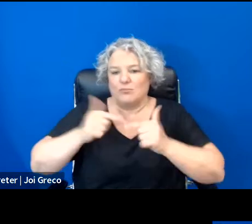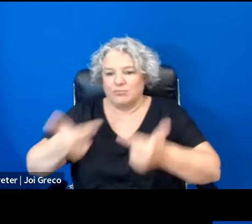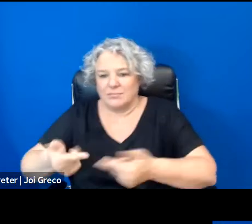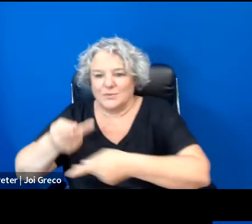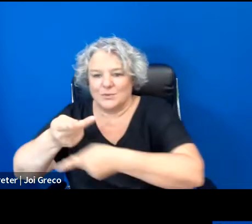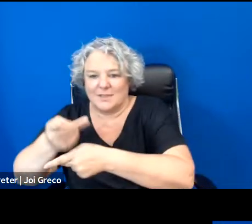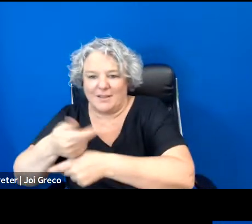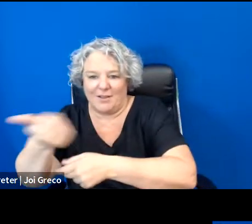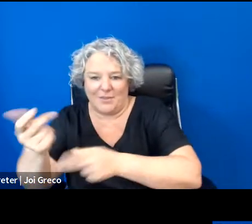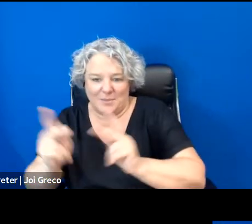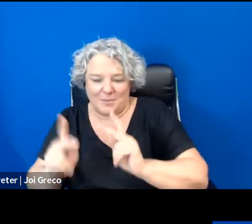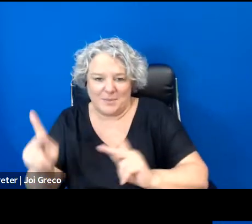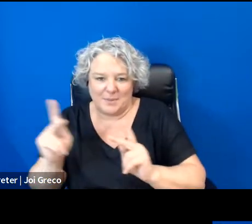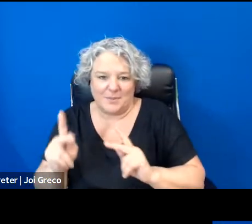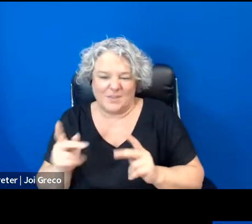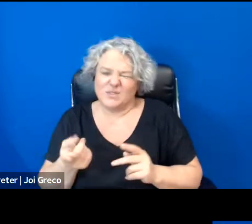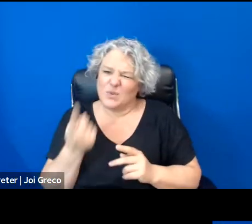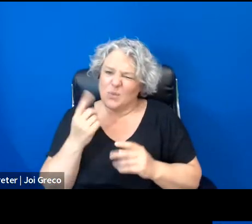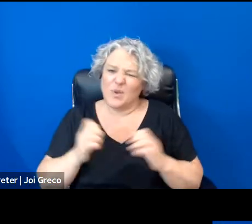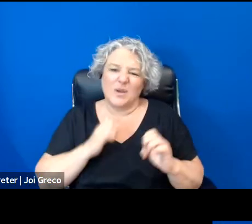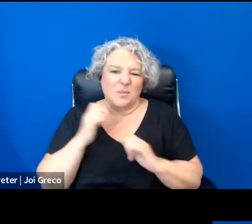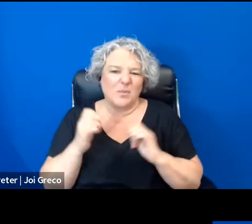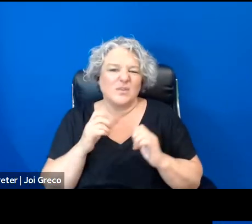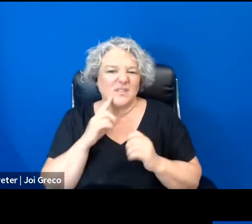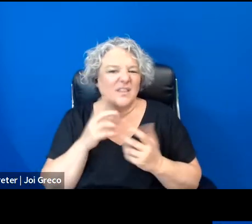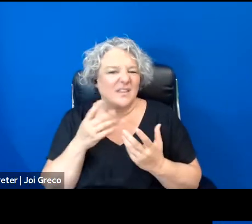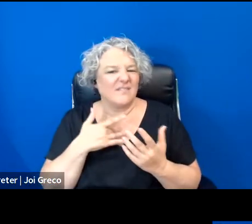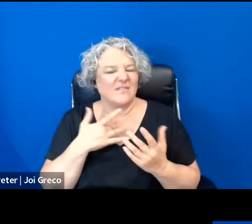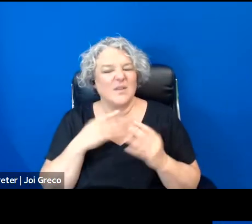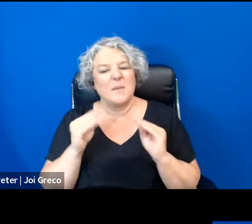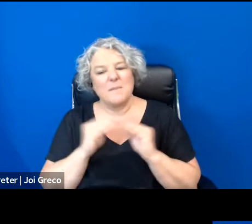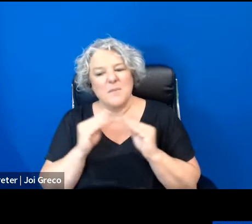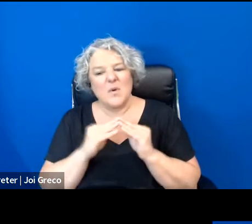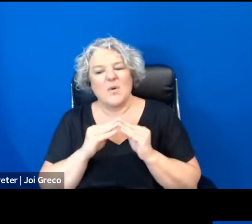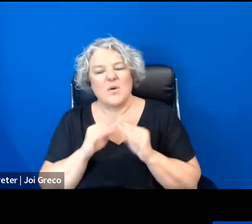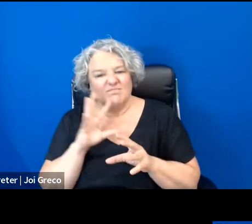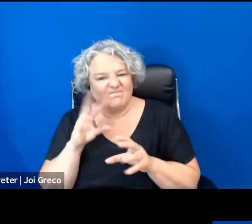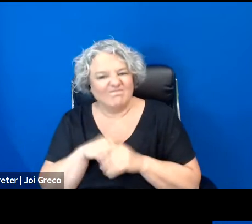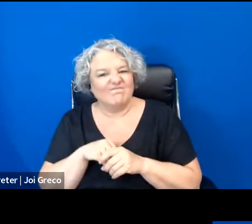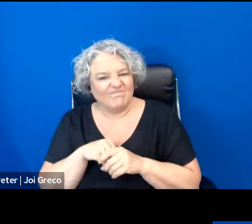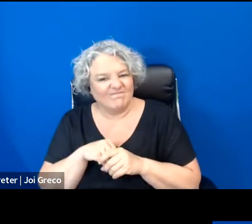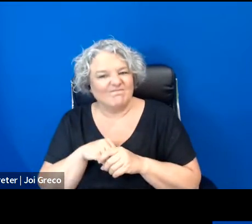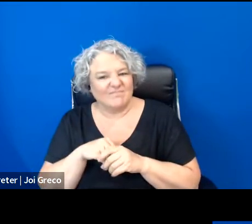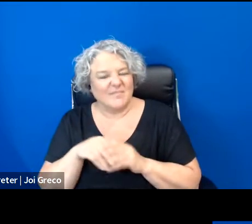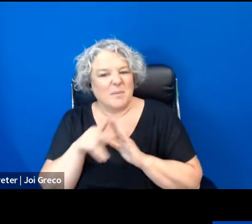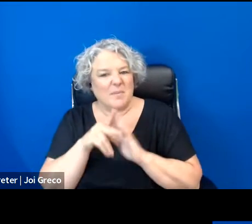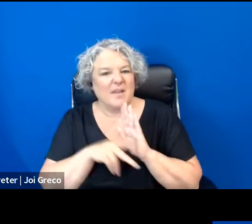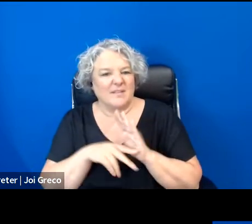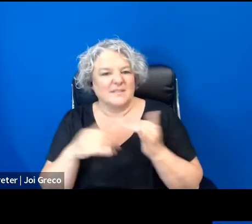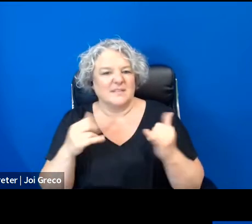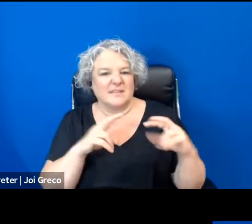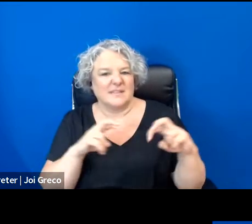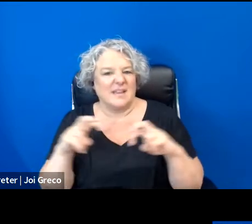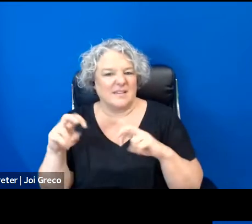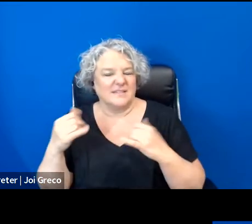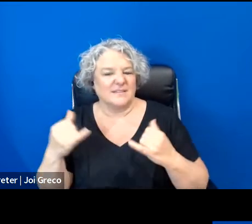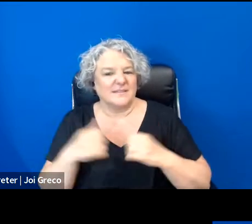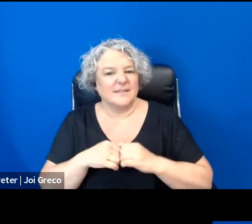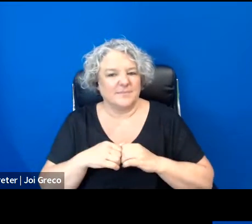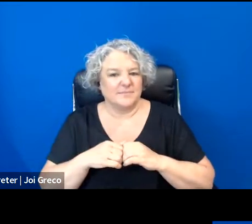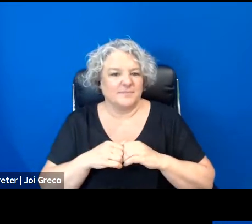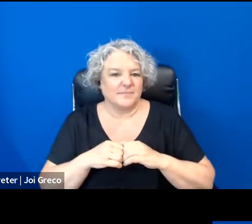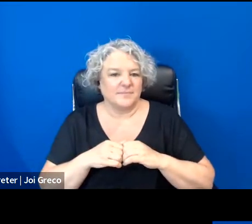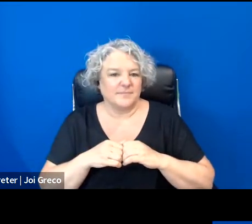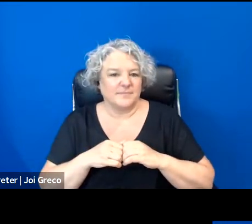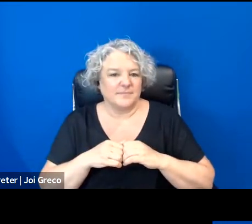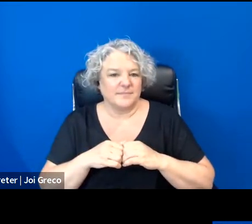I think that's one of the emotions that we need to build into policy analyses